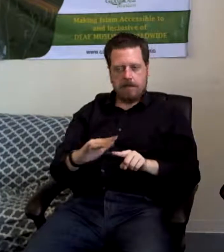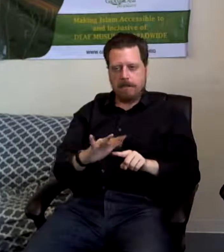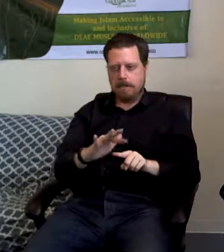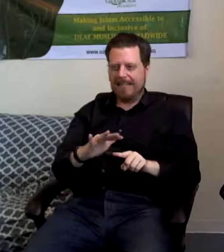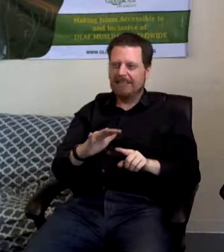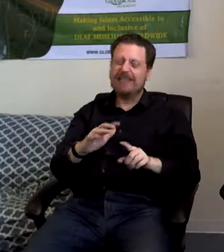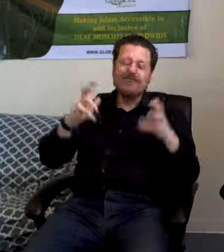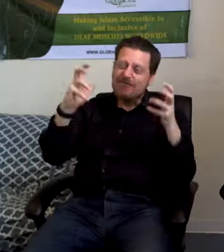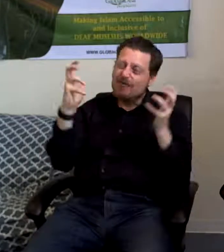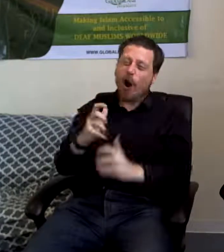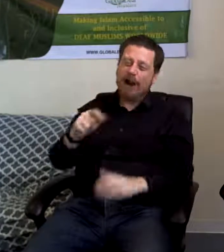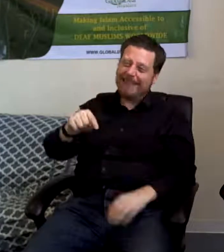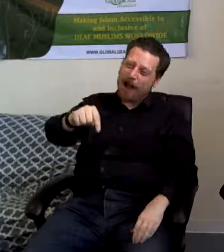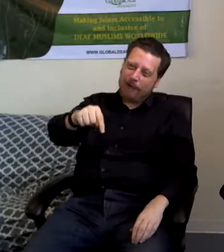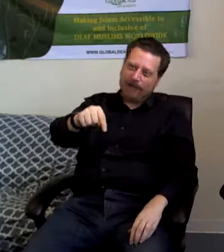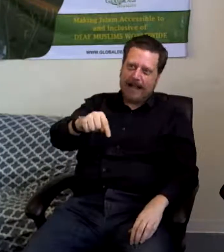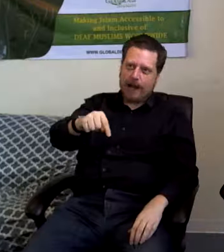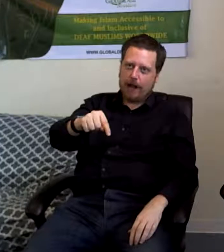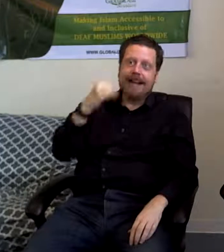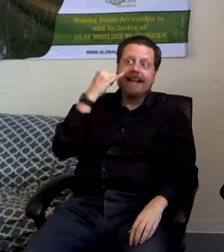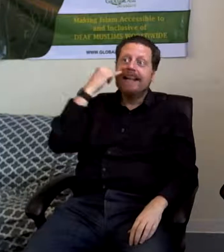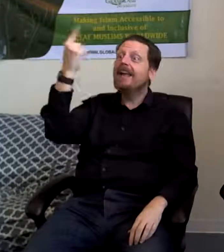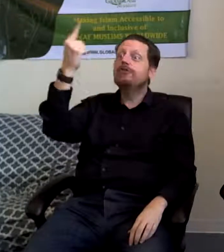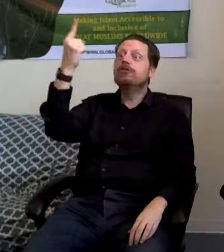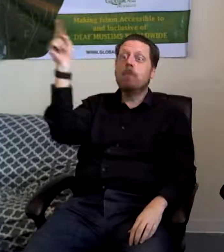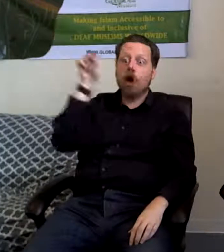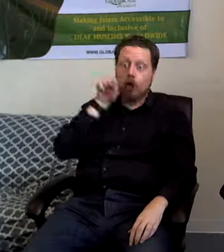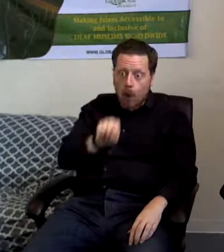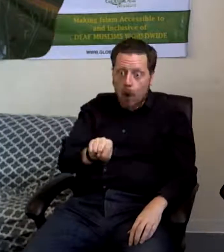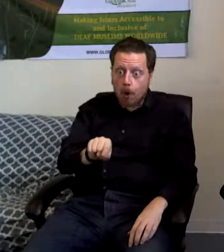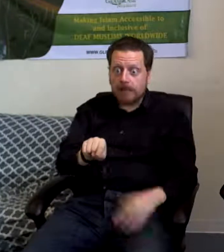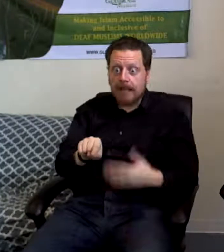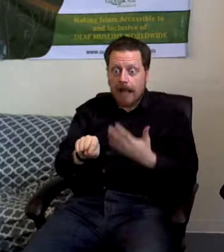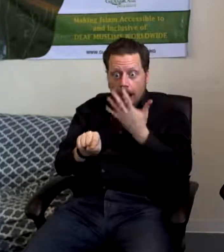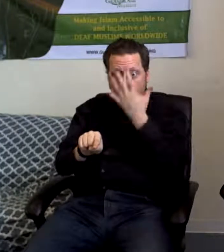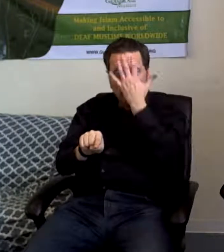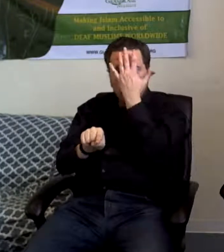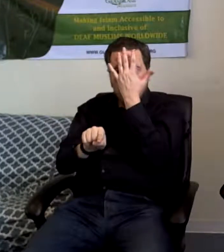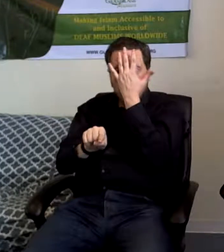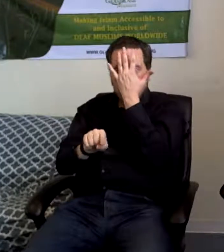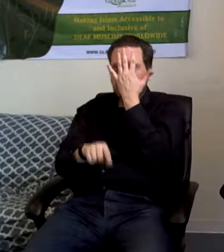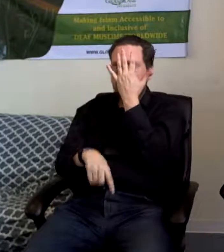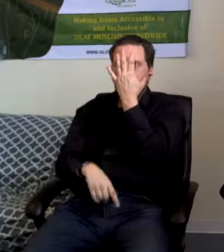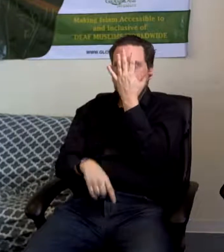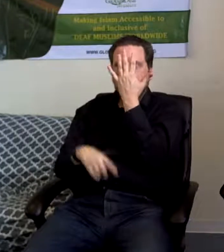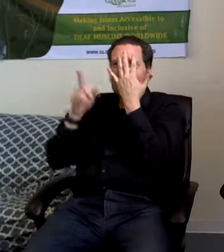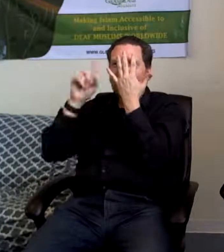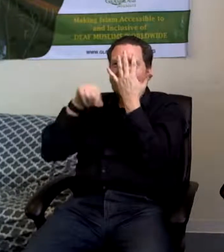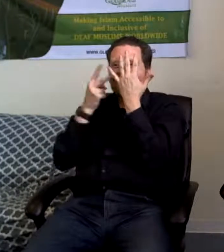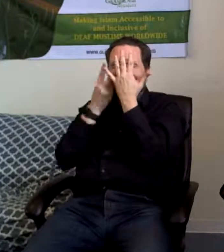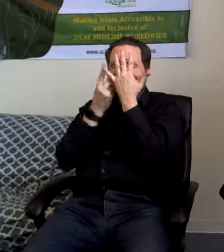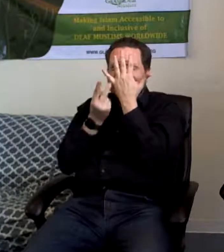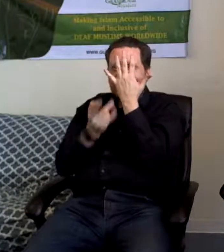so dark that if a person is down there, puts his hand up, he could not see